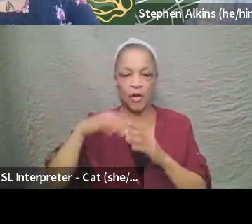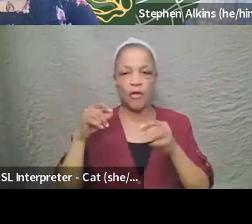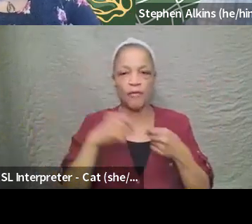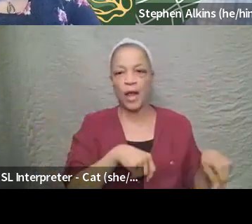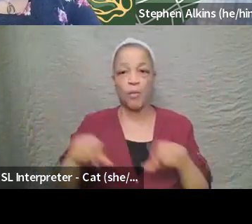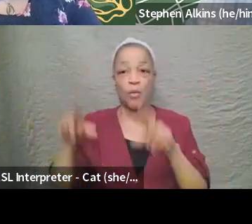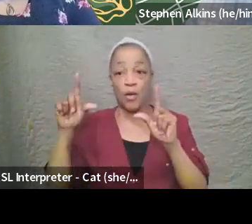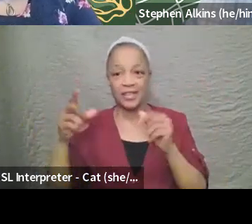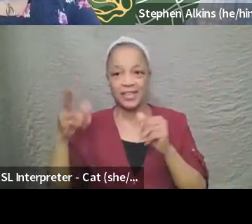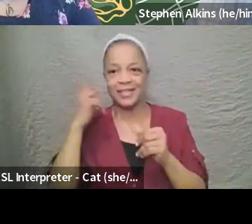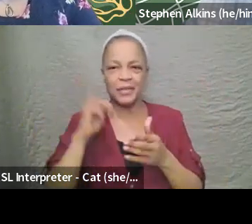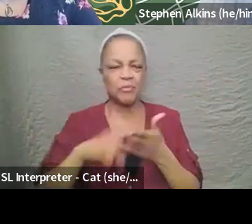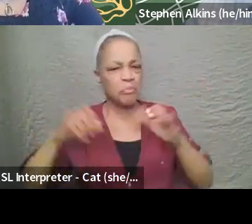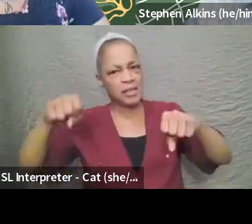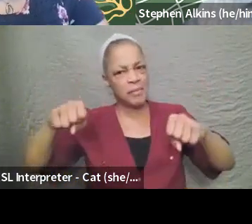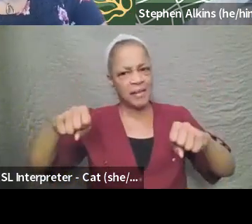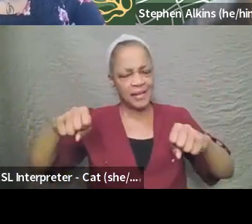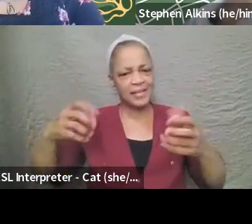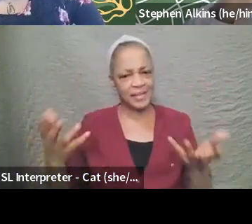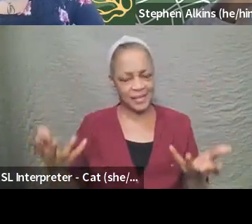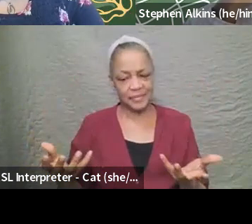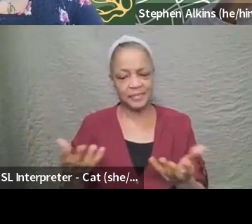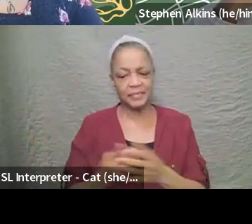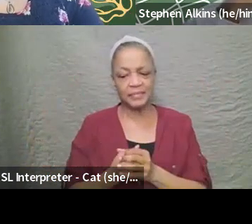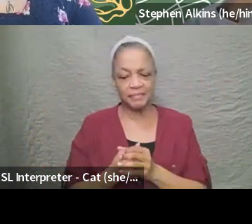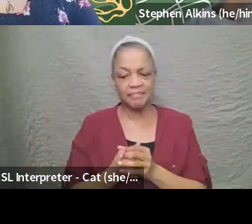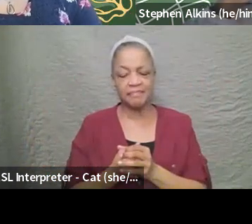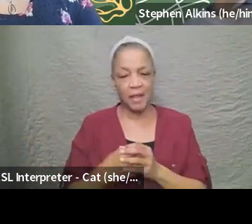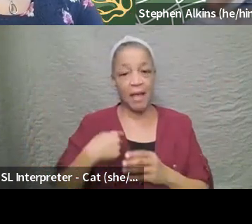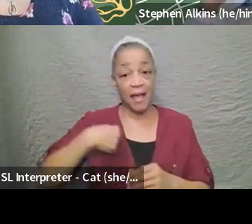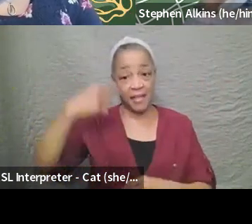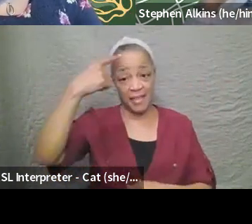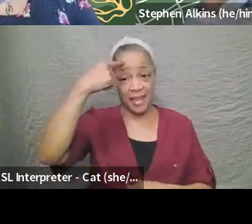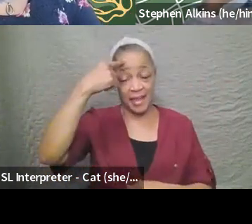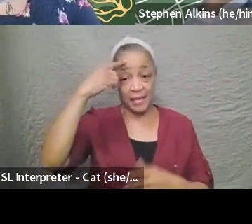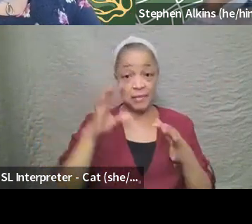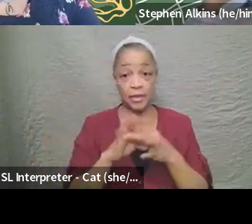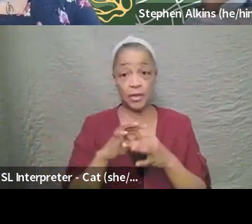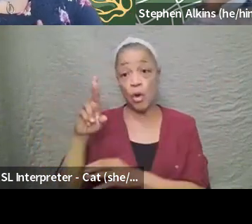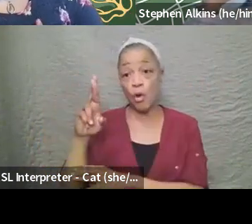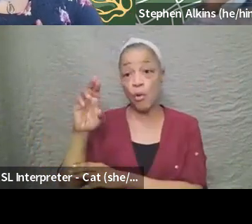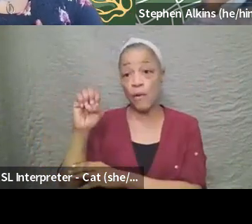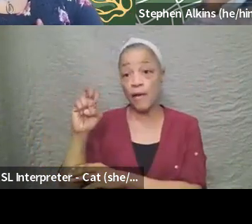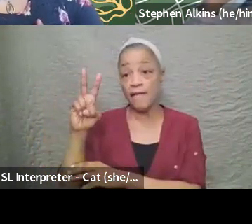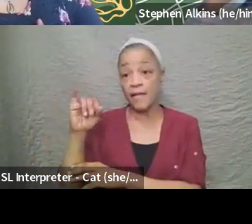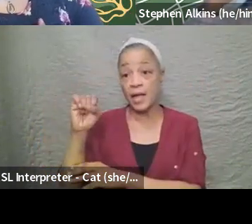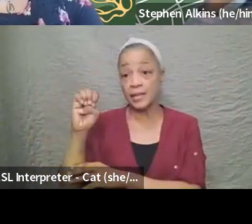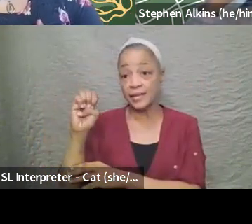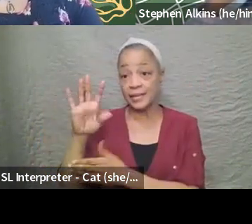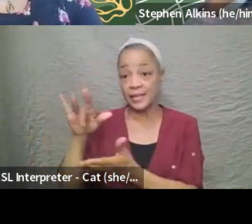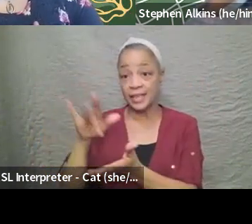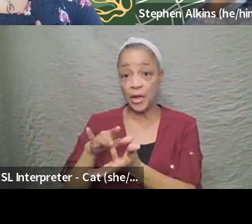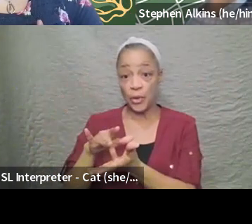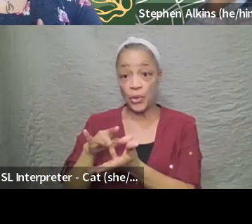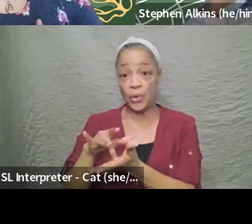of seeing what the possibilities are. And so I think in terms of the Revise Center, I feel